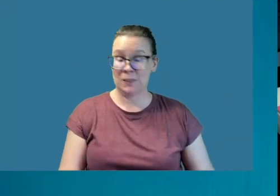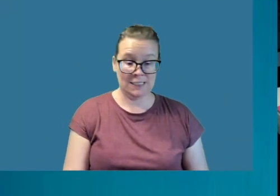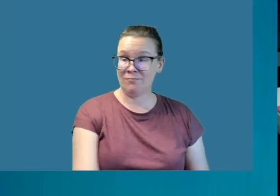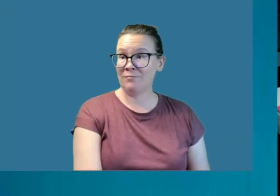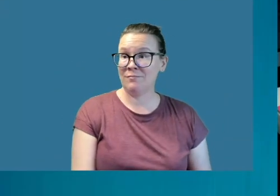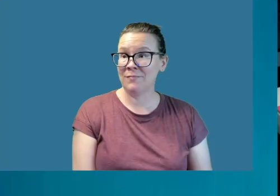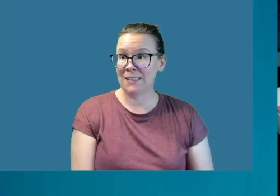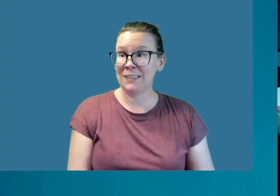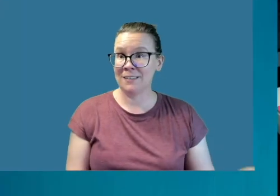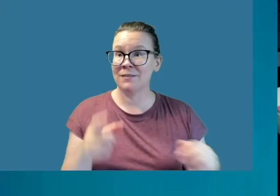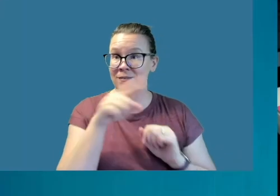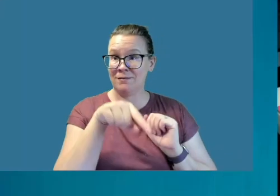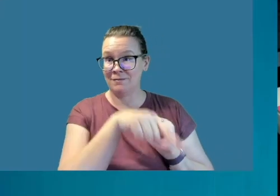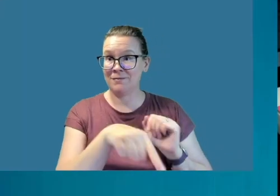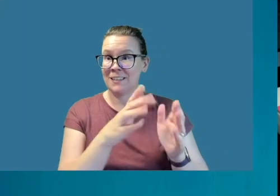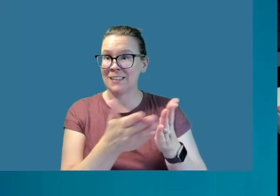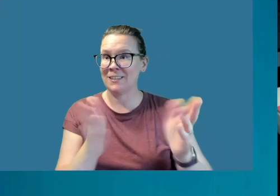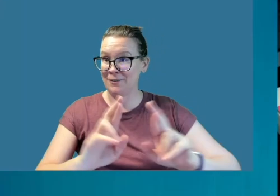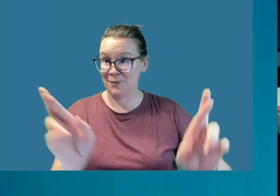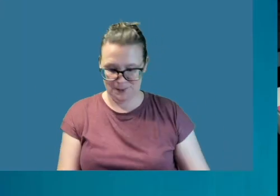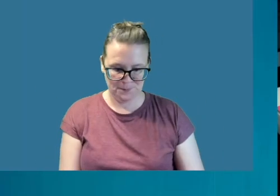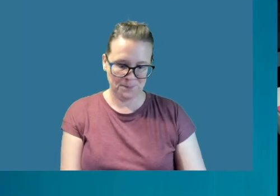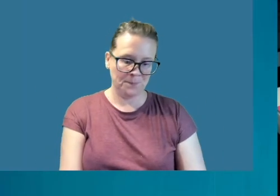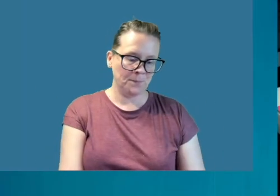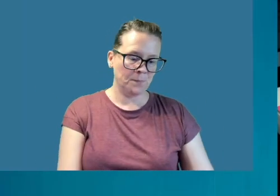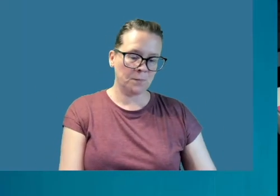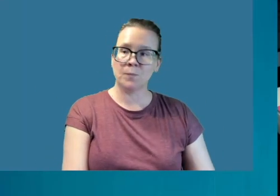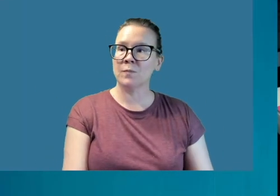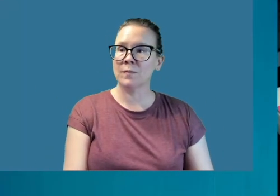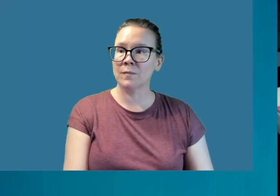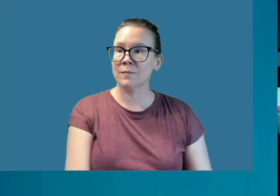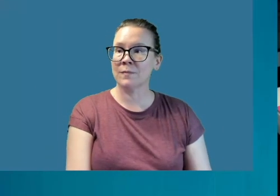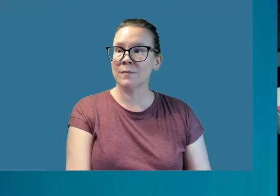have the paper pattern here and all of the other things that are ready to go.